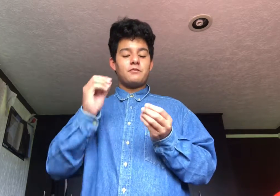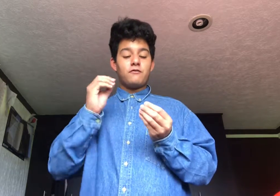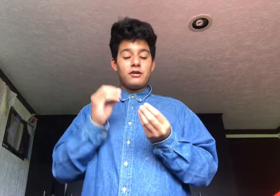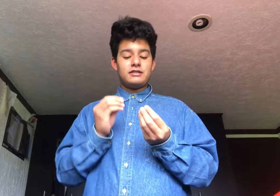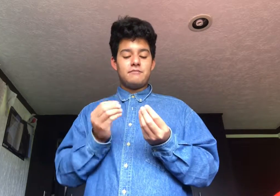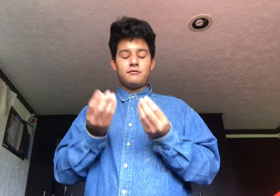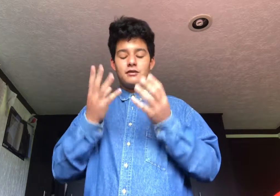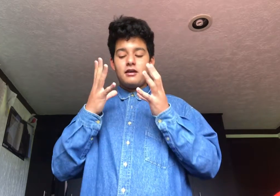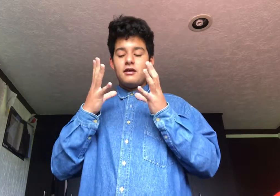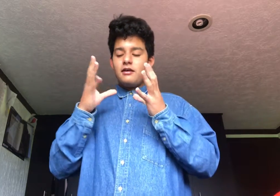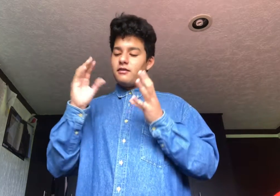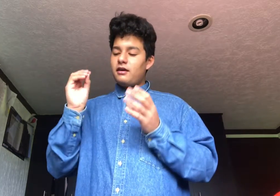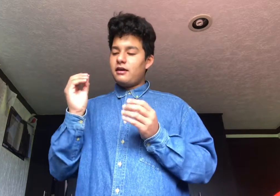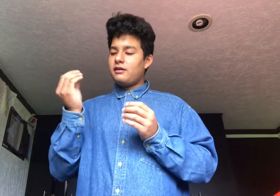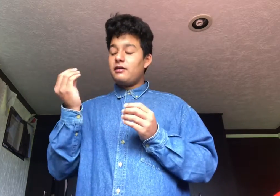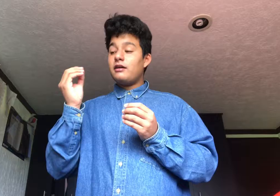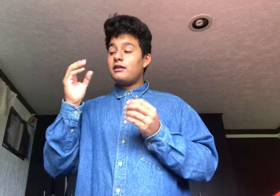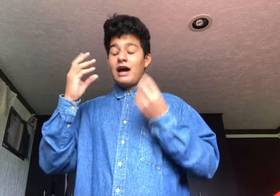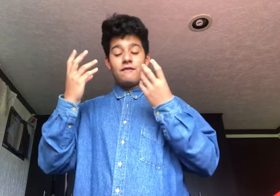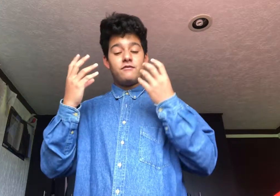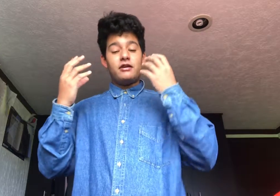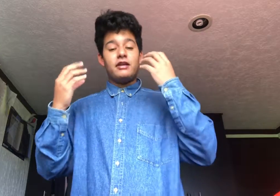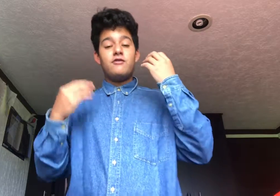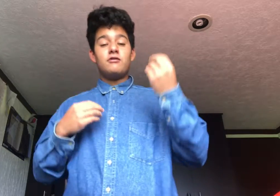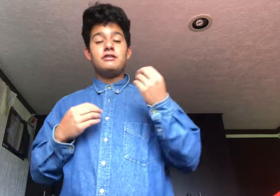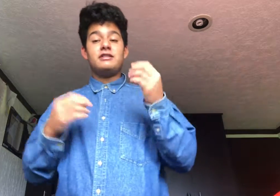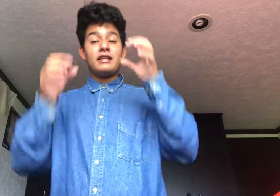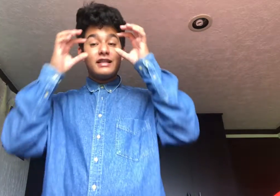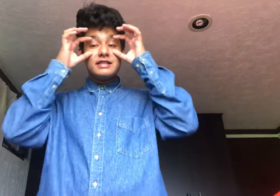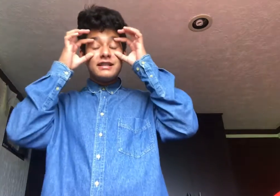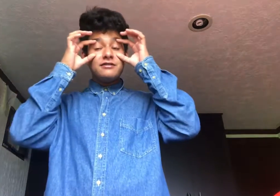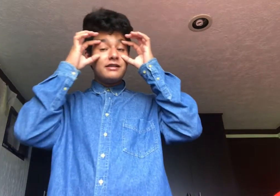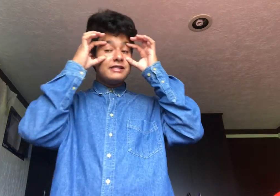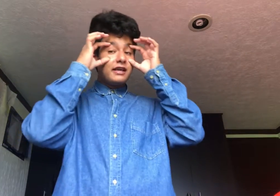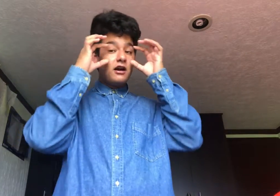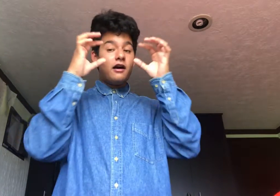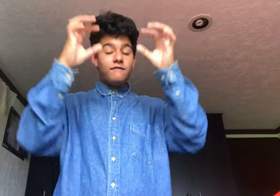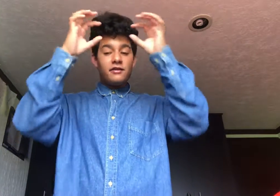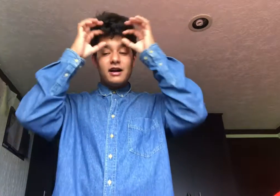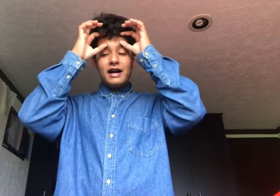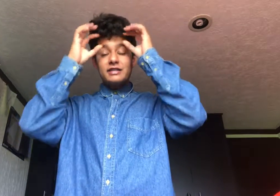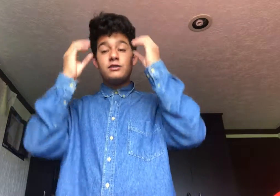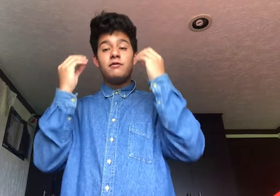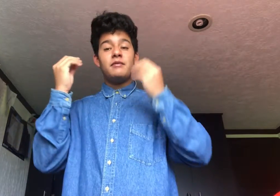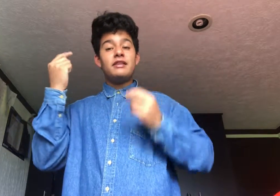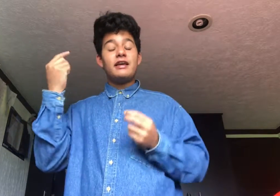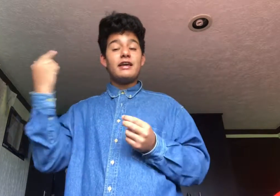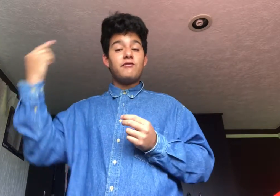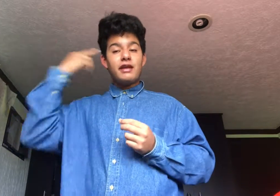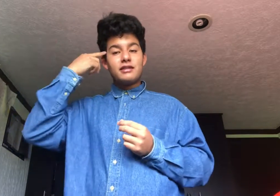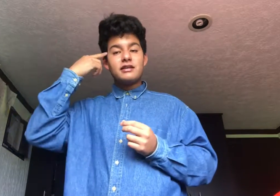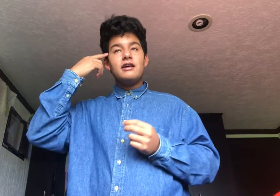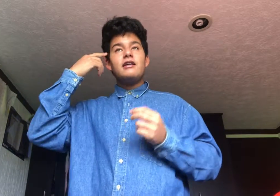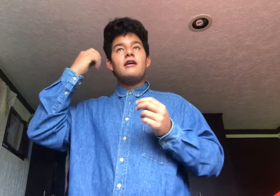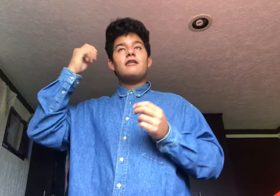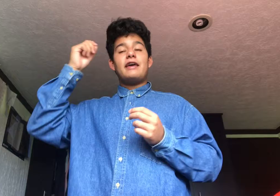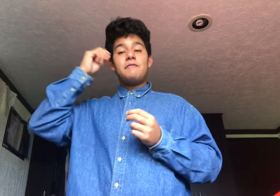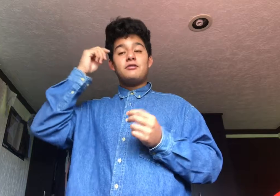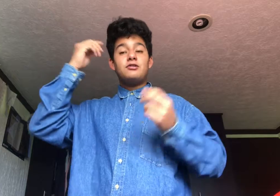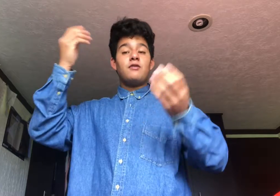For example, they have nurses that can literally take off their eyes to reveal they can connect cables to their